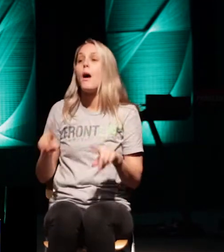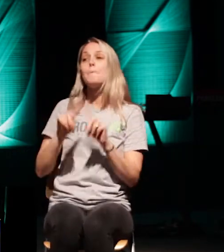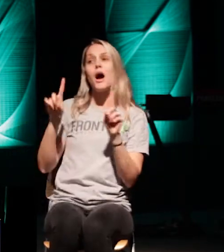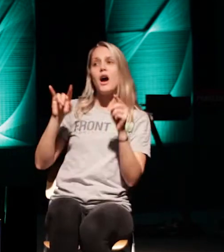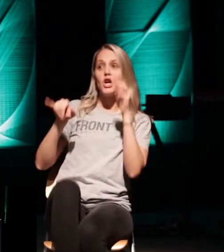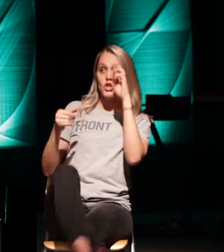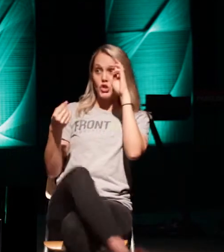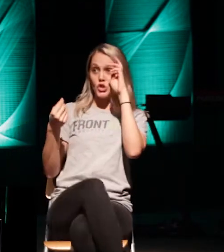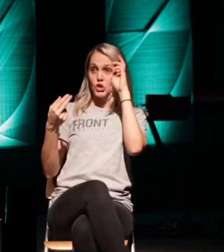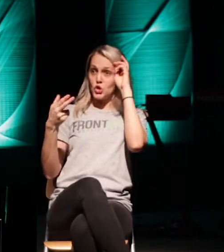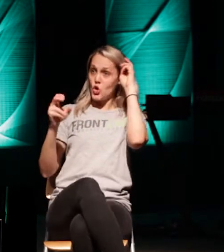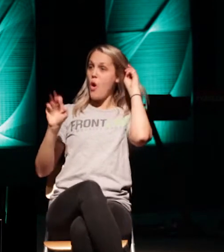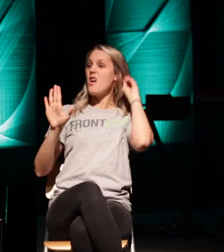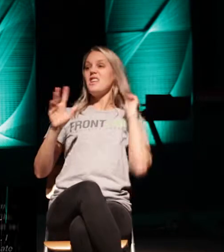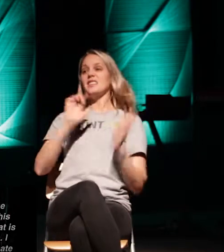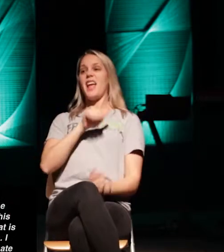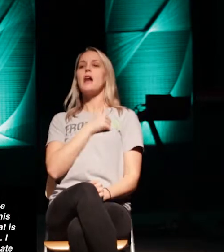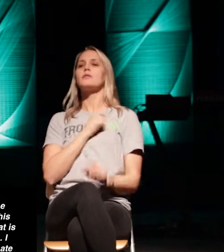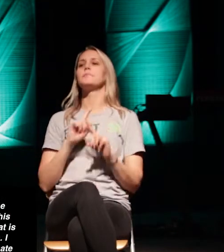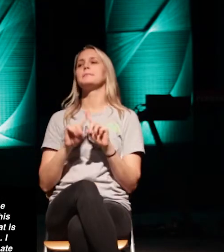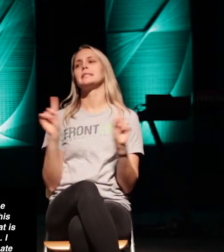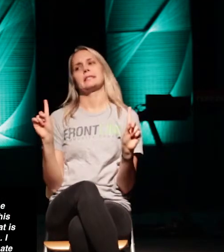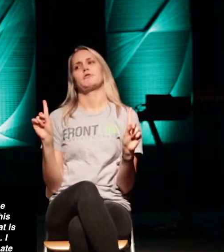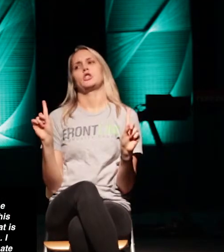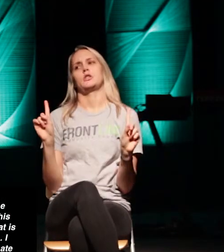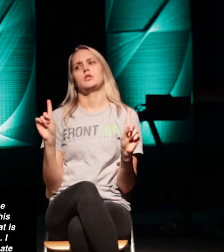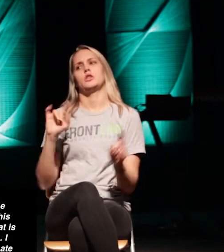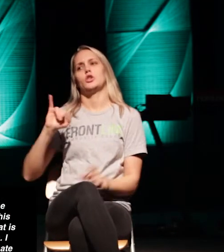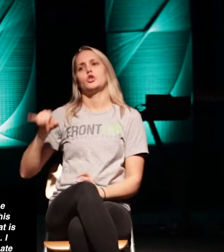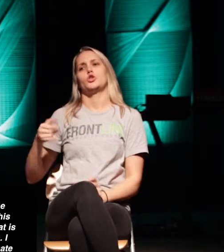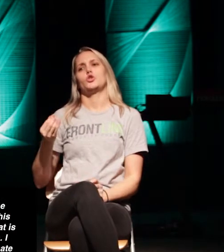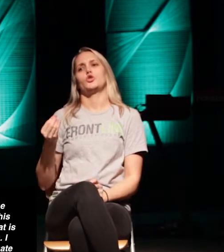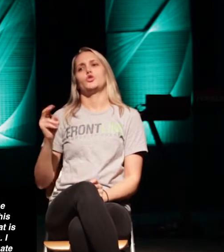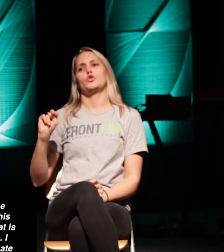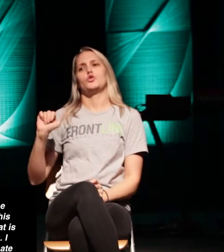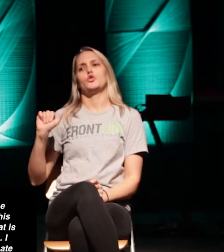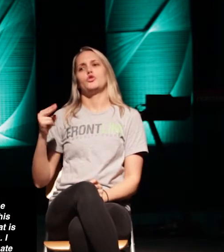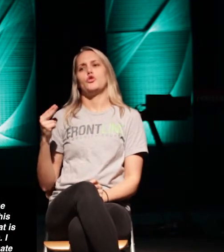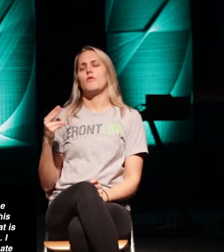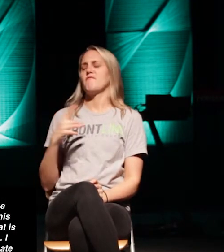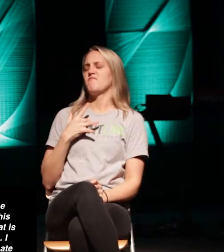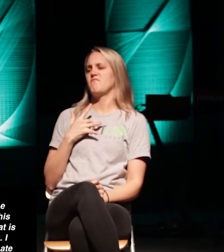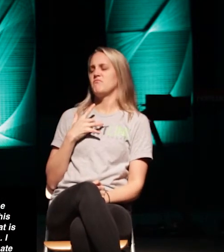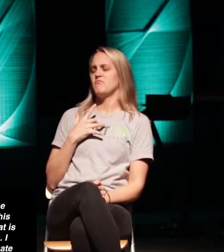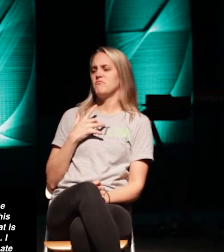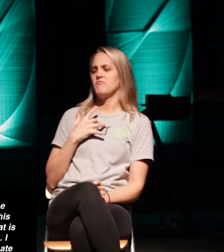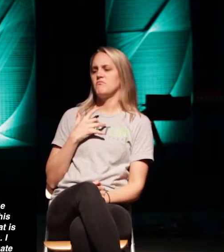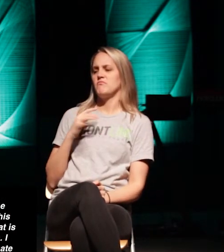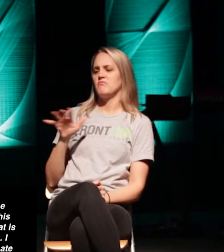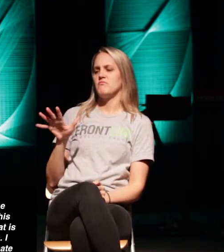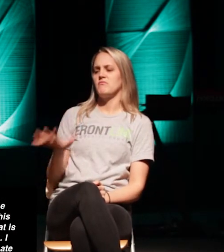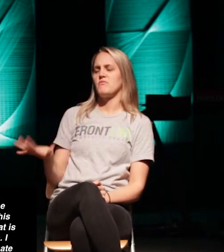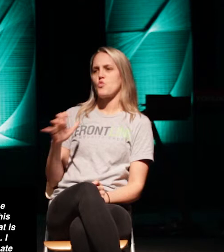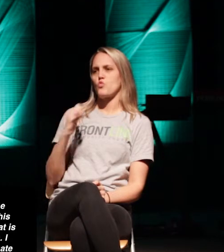different. It says this in the next chapter, but to Jonah, this seemed very wrong.